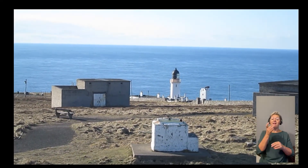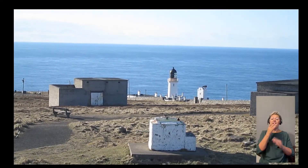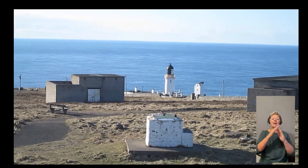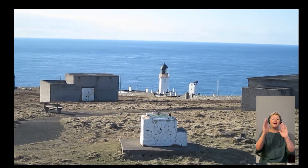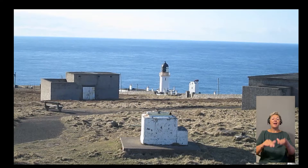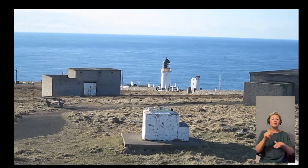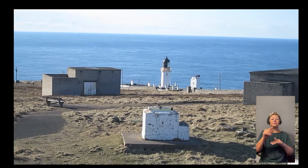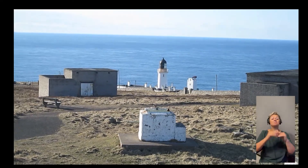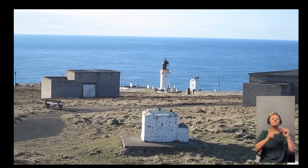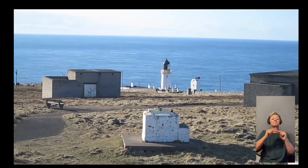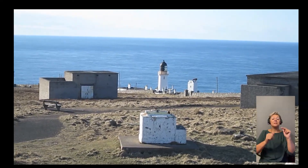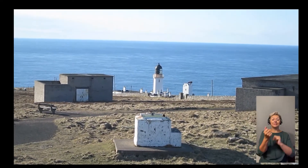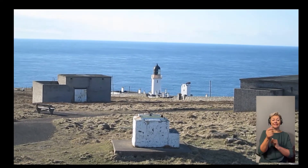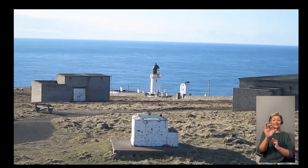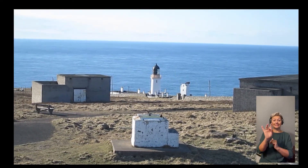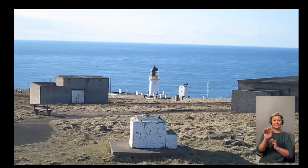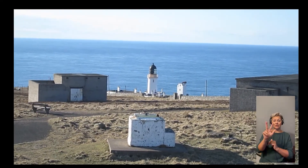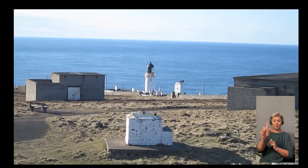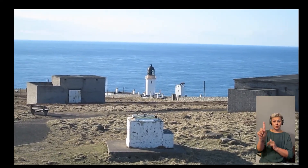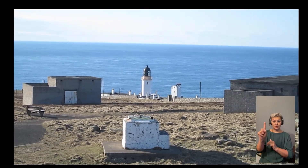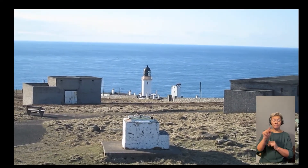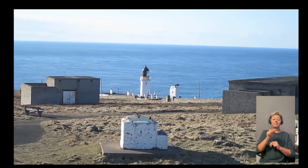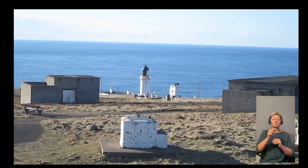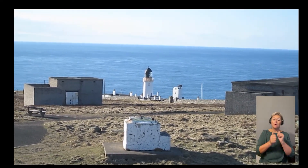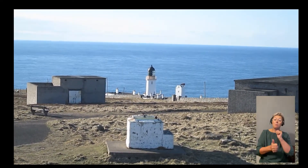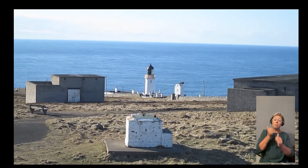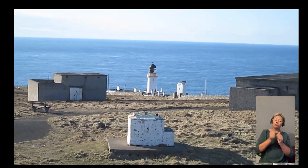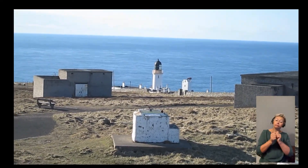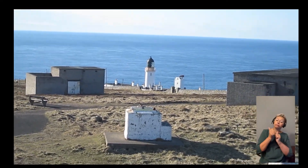1831. This is the furthest north point on mainland UK.